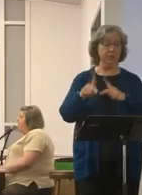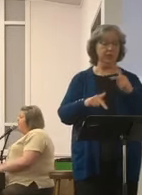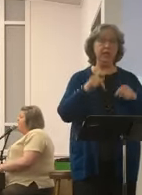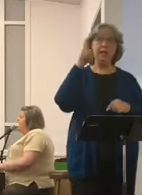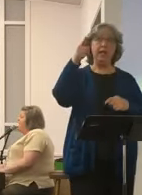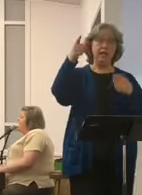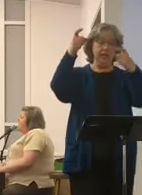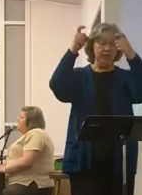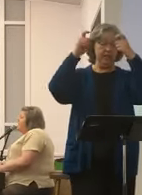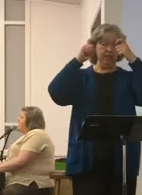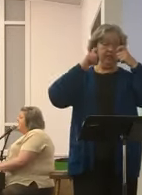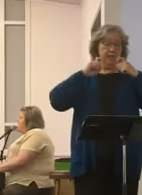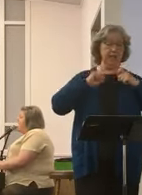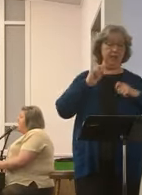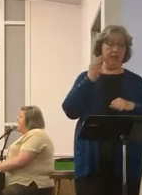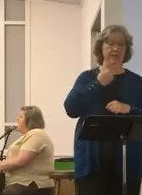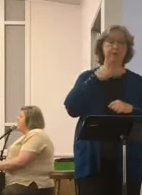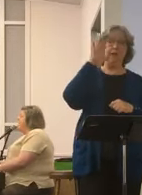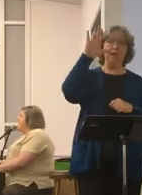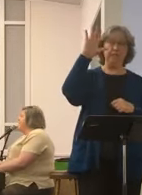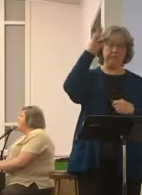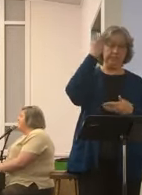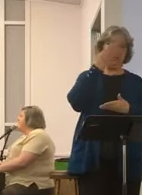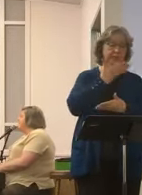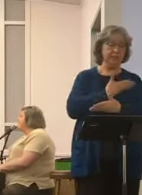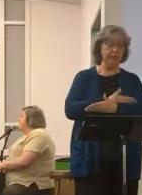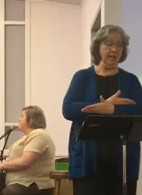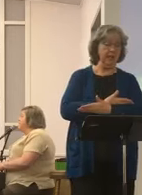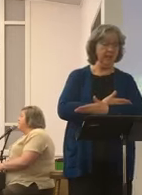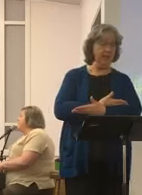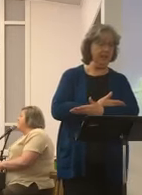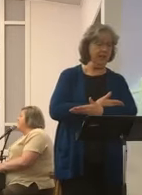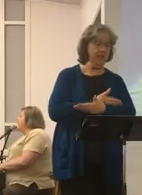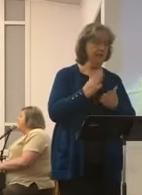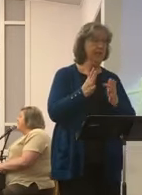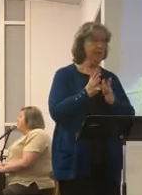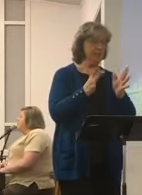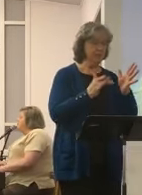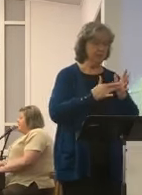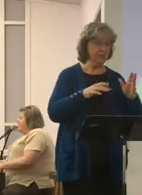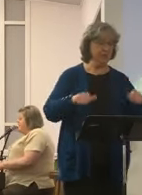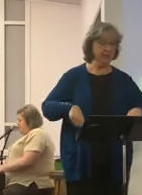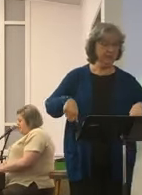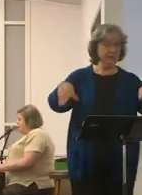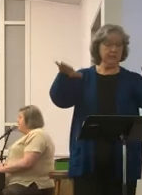Thank you.